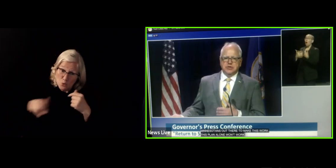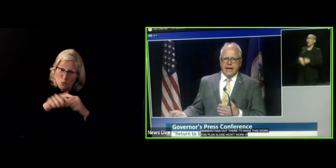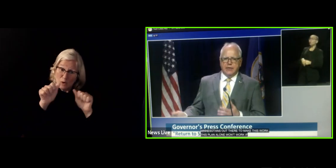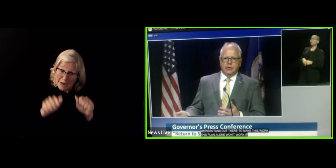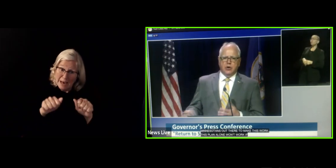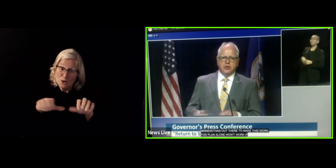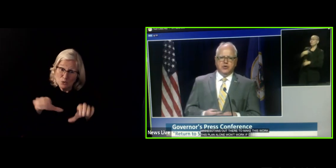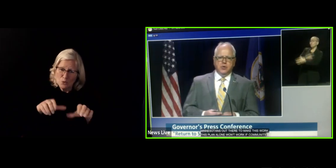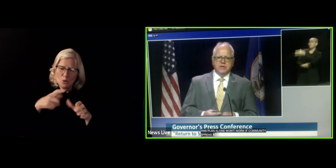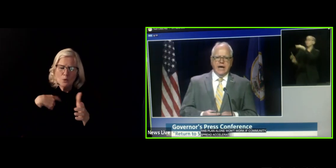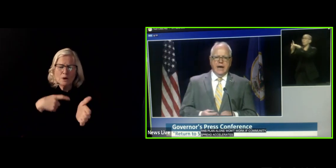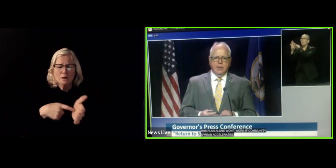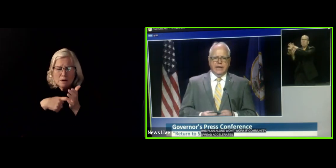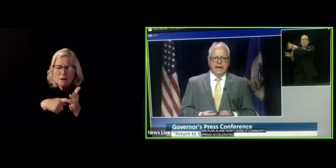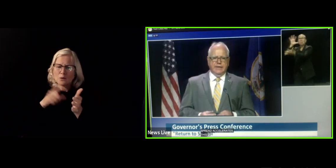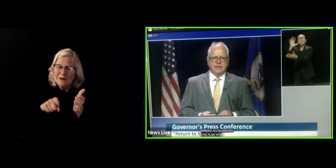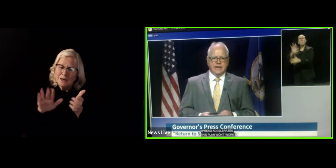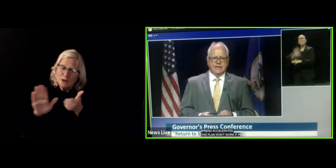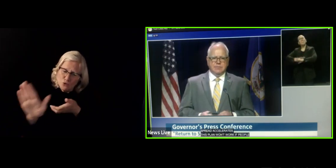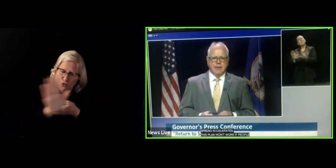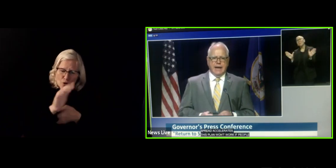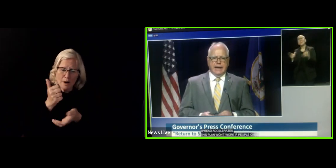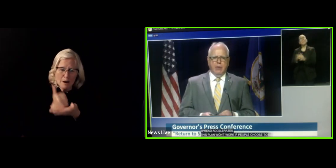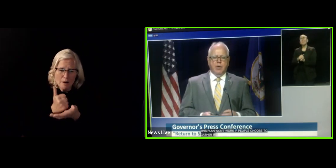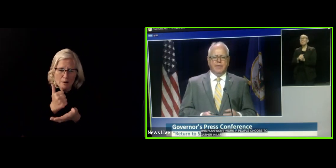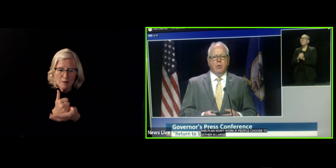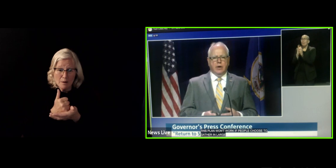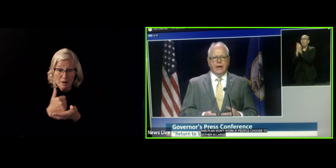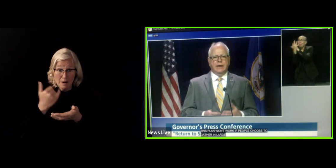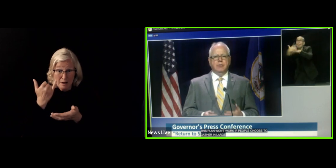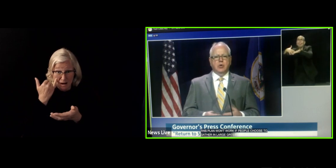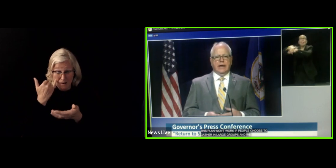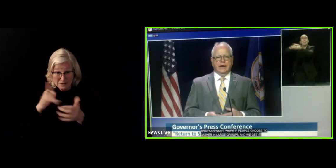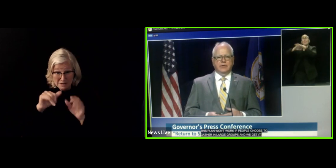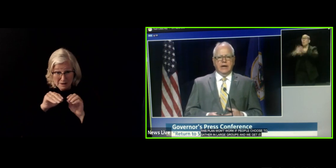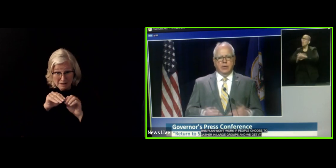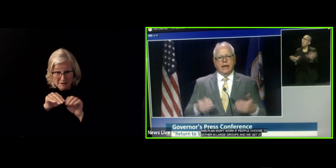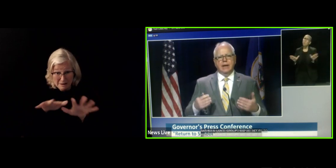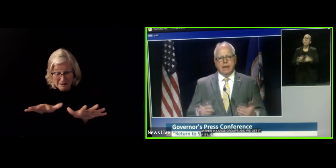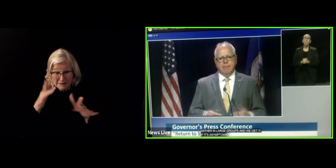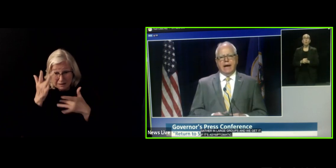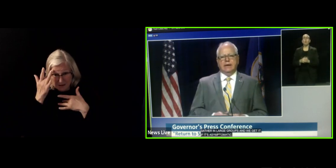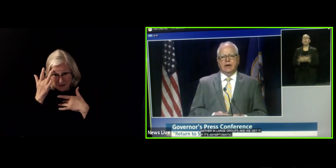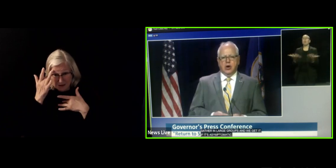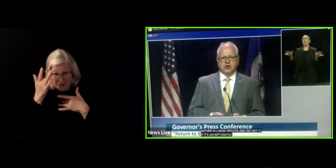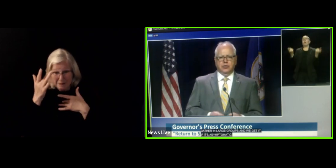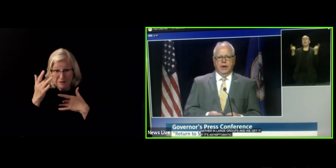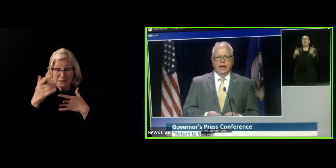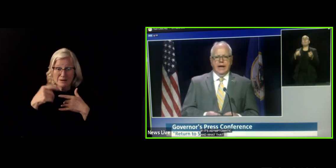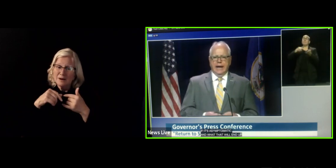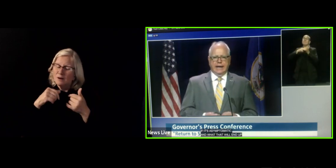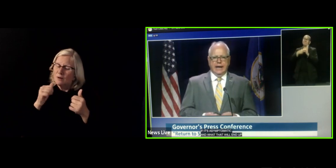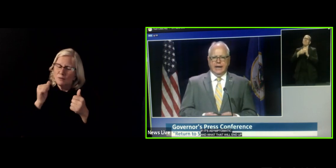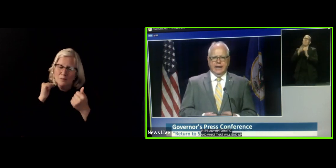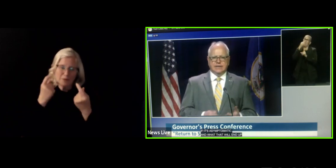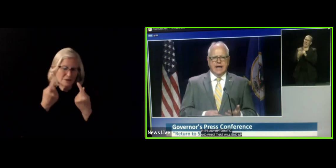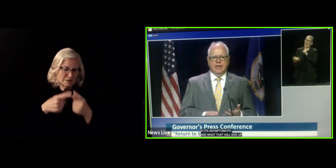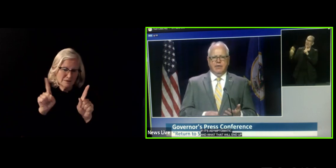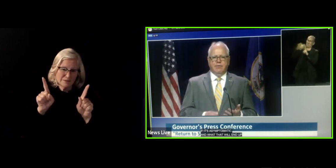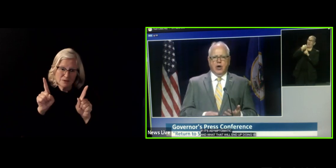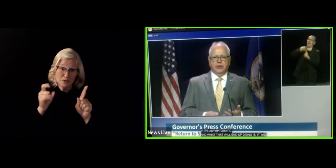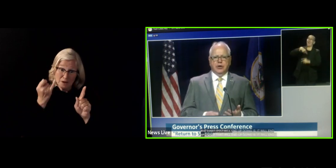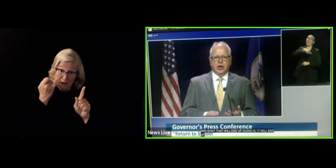choose to gather in large groups, and we get it if it's asymptomatic. And what that will end up doing is it will end up impacting our children. And again, it's